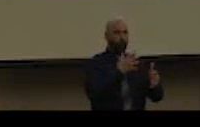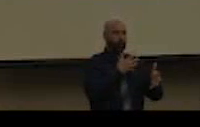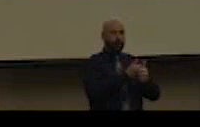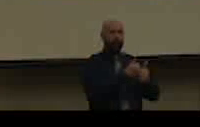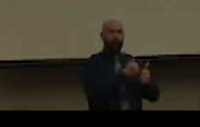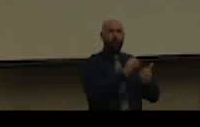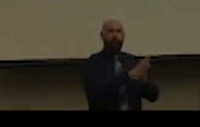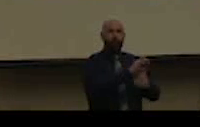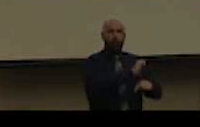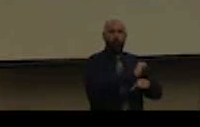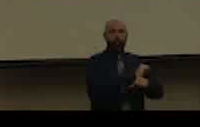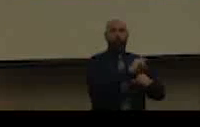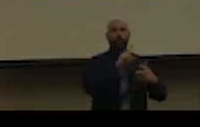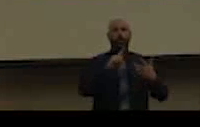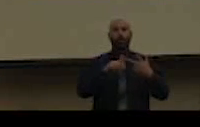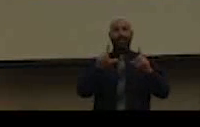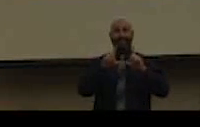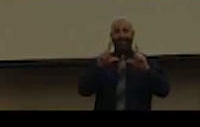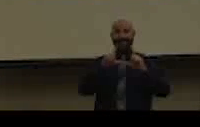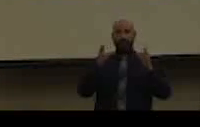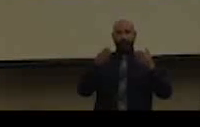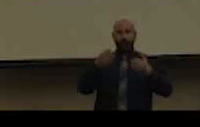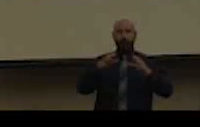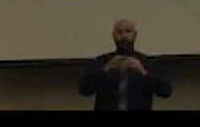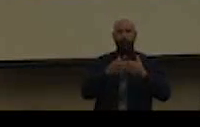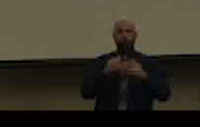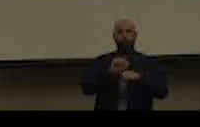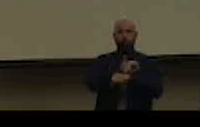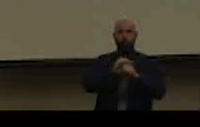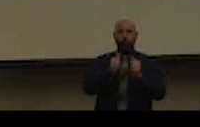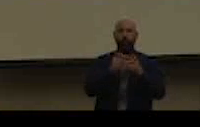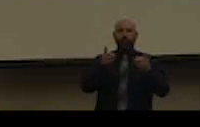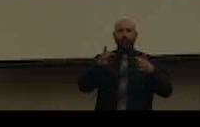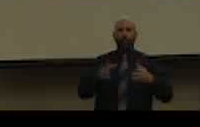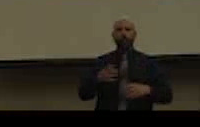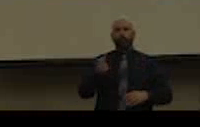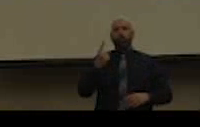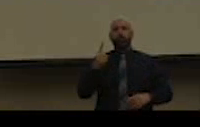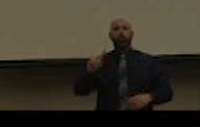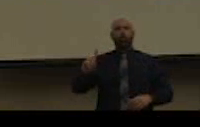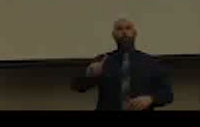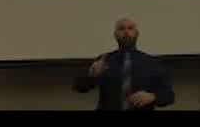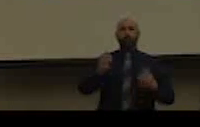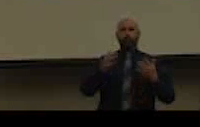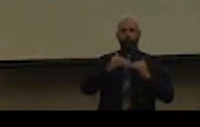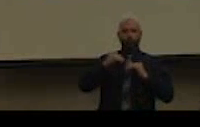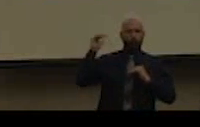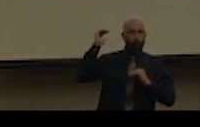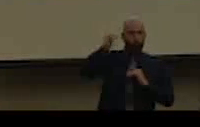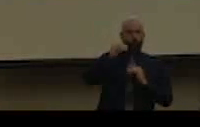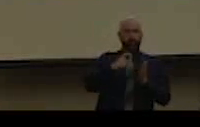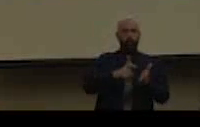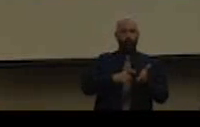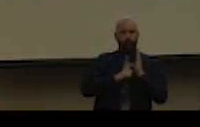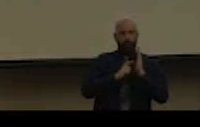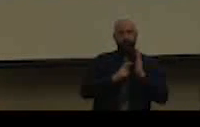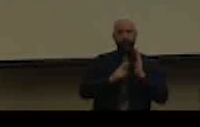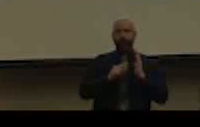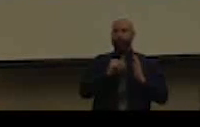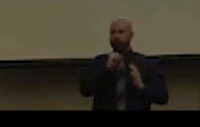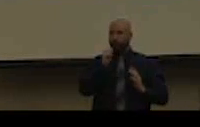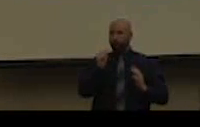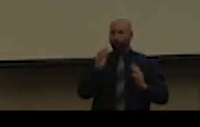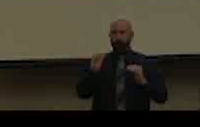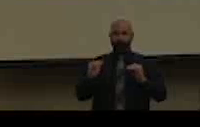licensing focus groups and work with our directors to understand where do we still have too many regulations that perhaps don't advance the health and safety